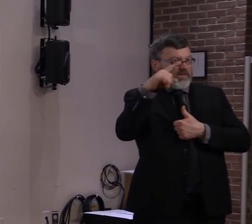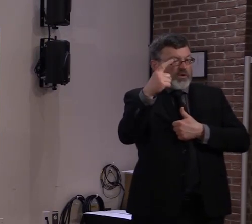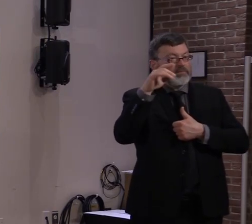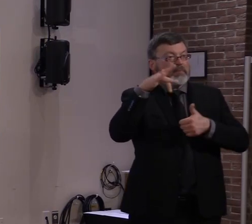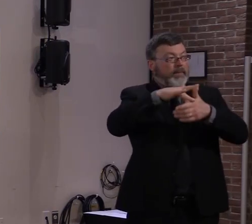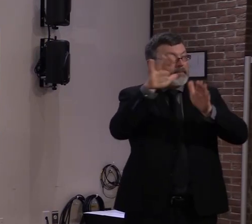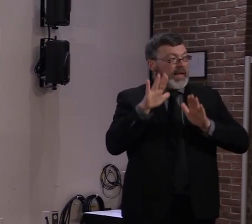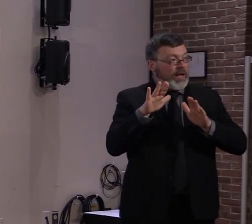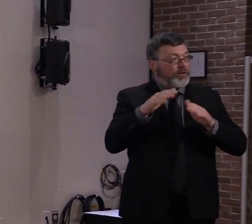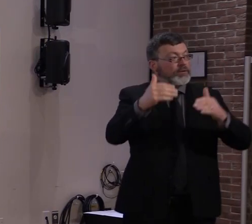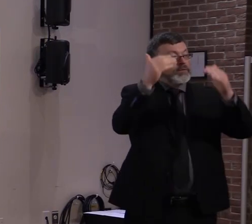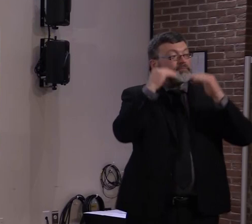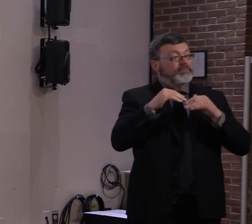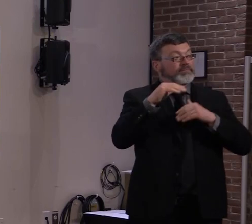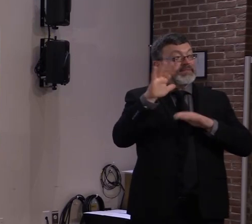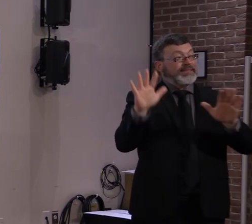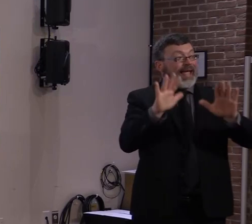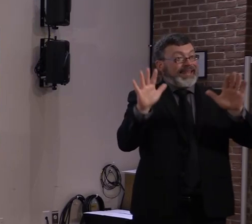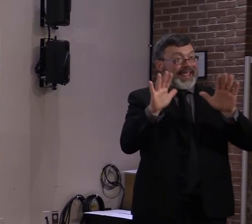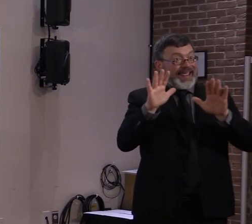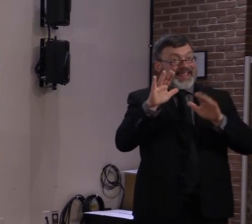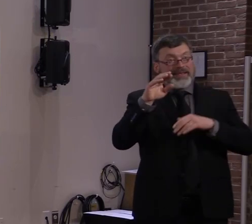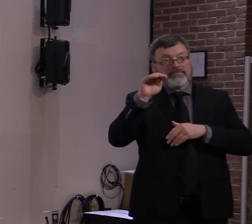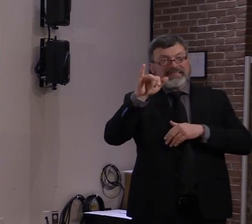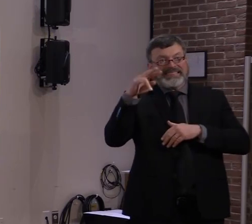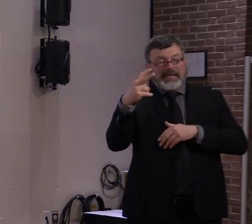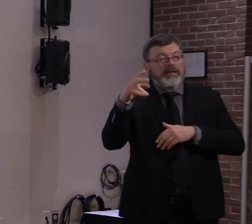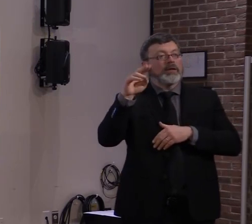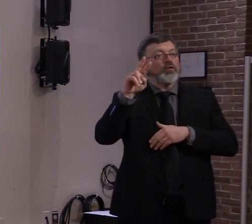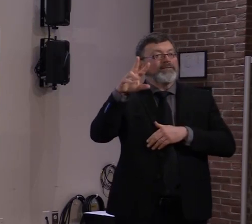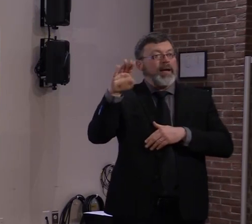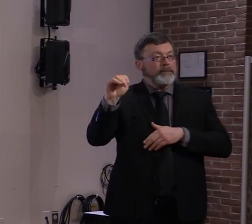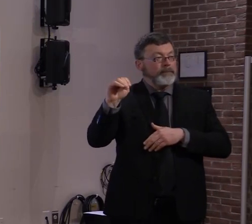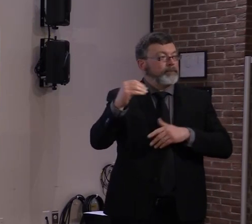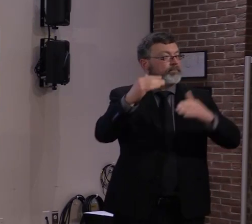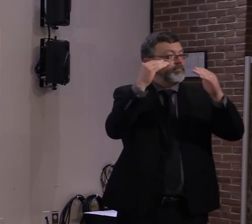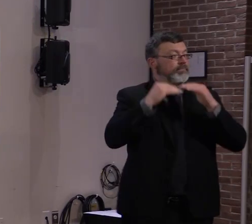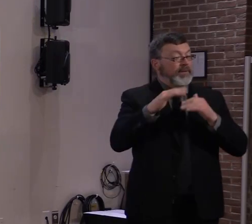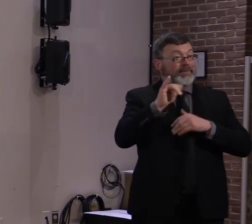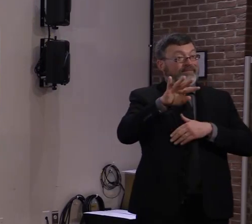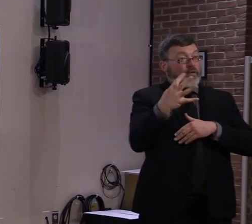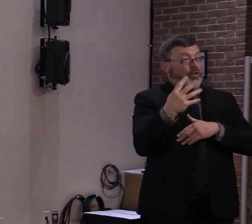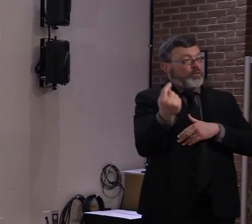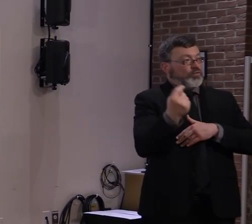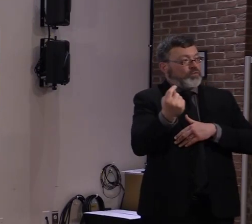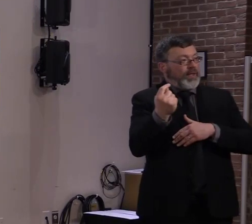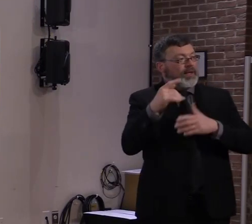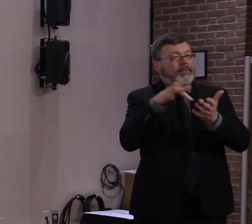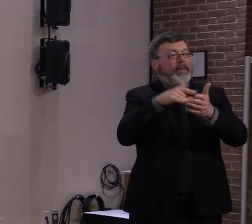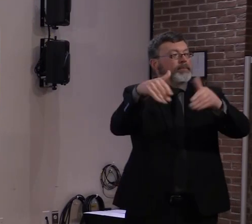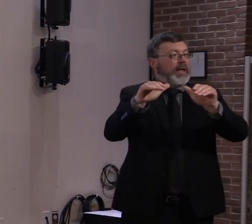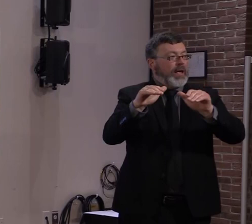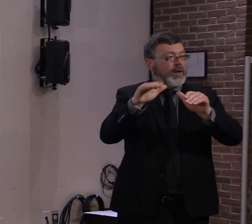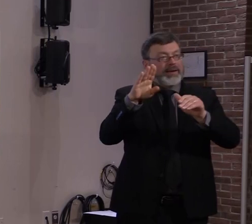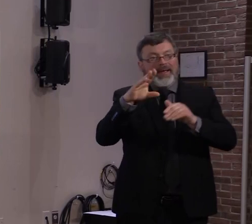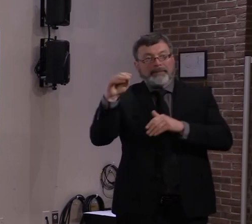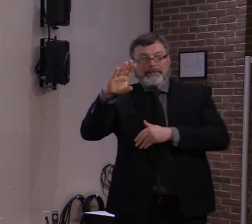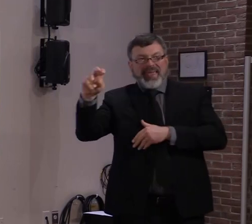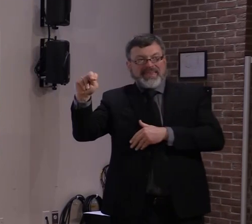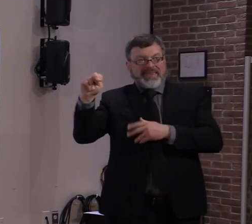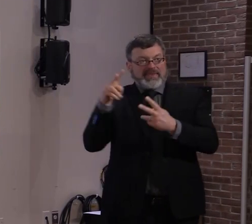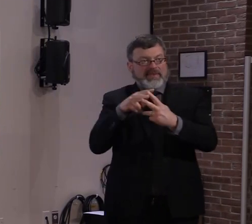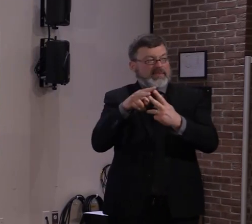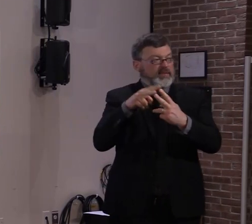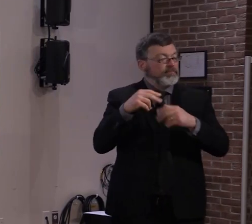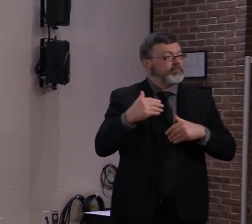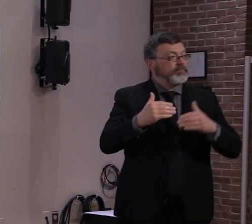Northern Vermont University in Linden, May 8th at Castleton University. All eligible Vermonters age 16 and